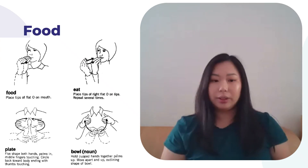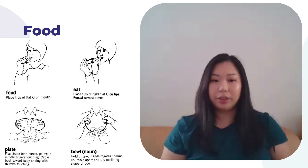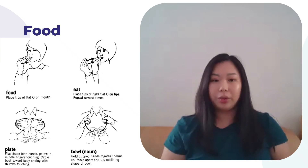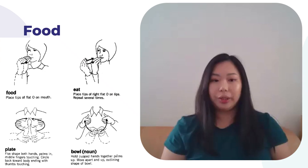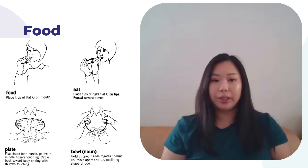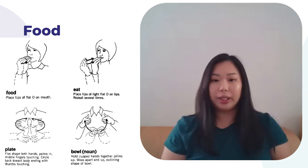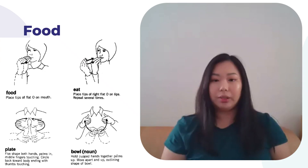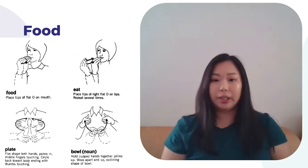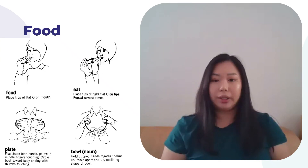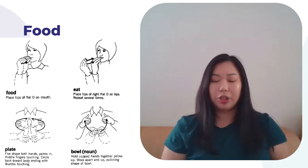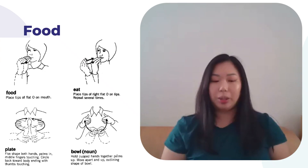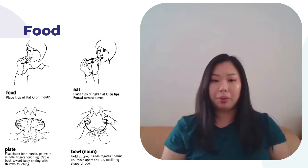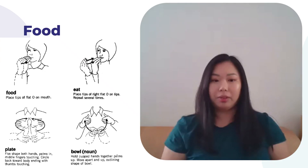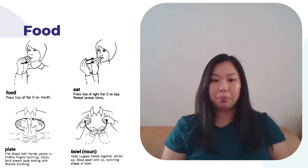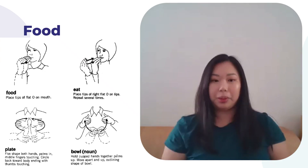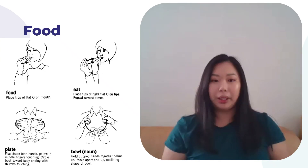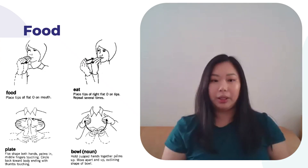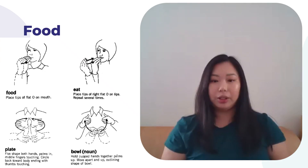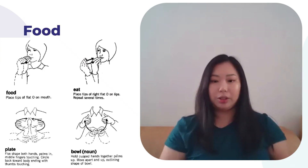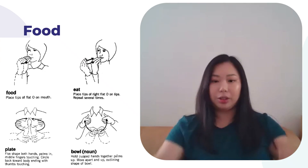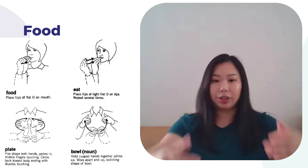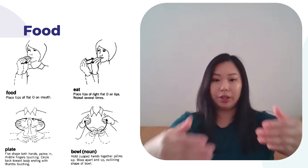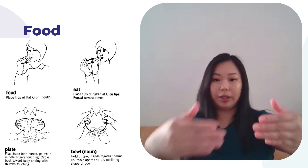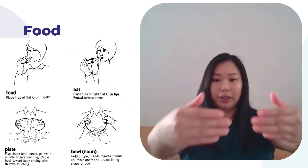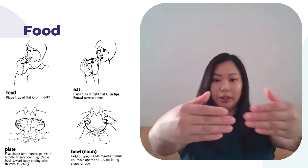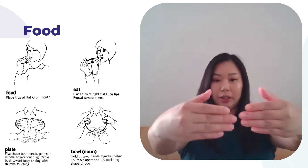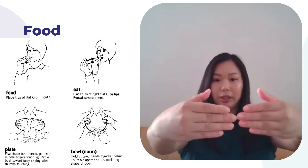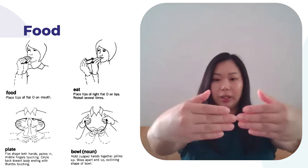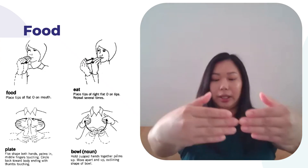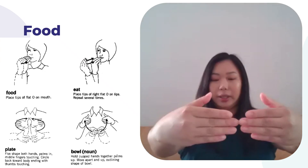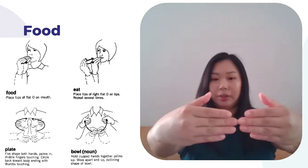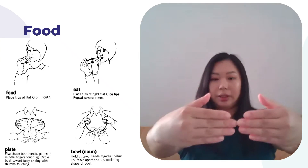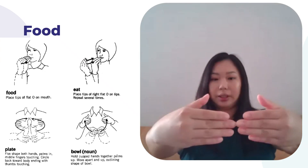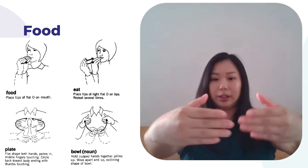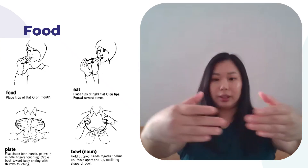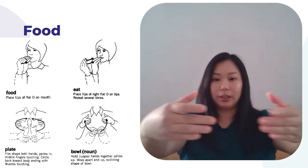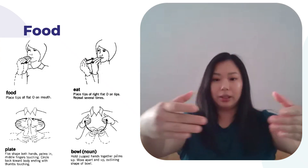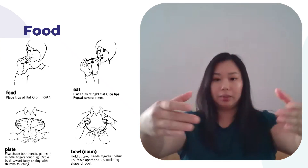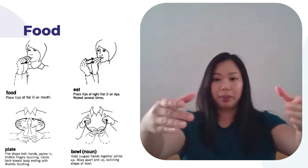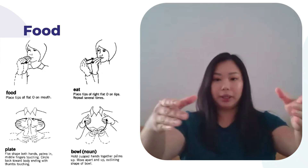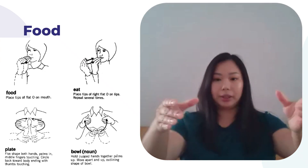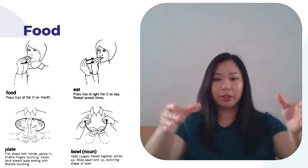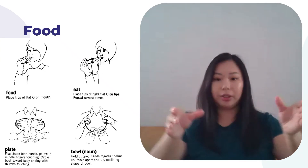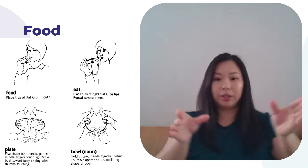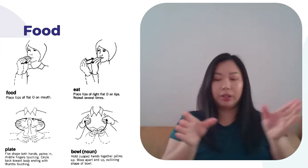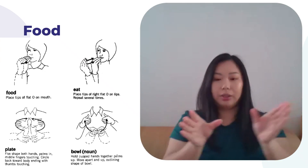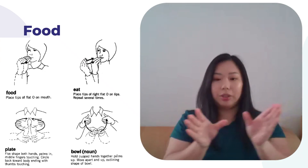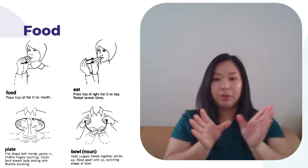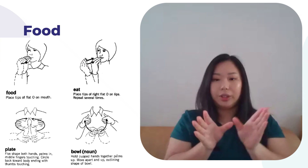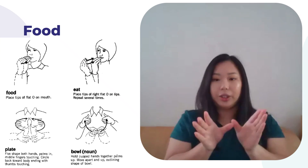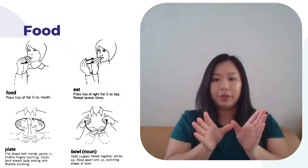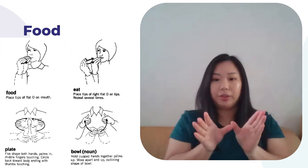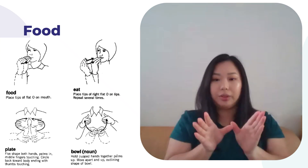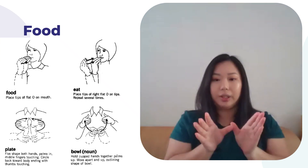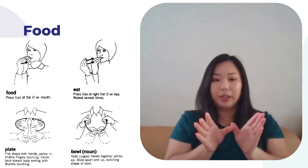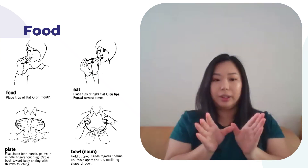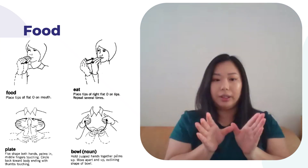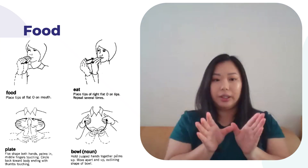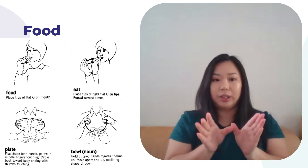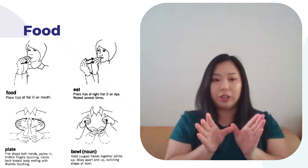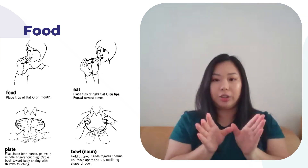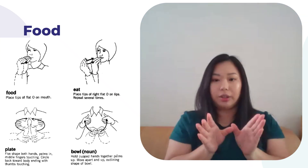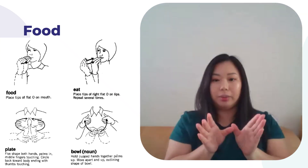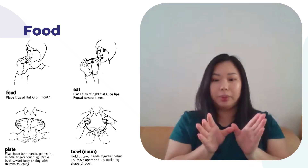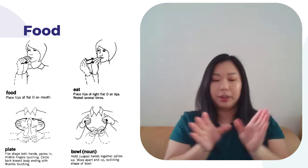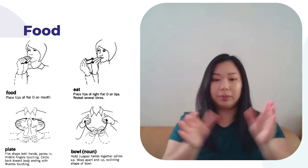Plate, you're going to outline the shape of a plate. So you start out, make a circle towards you,